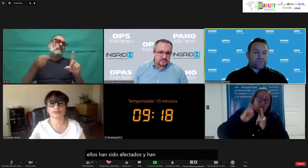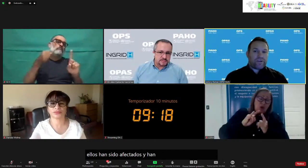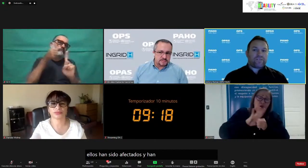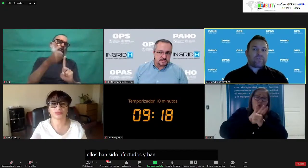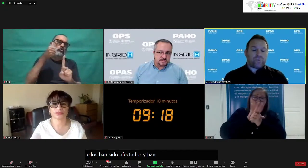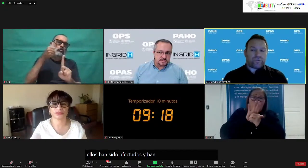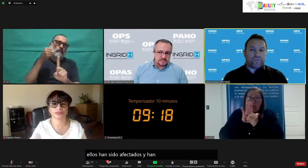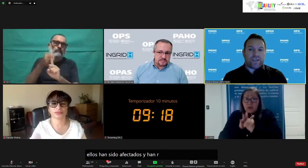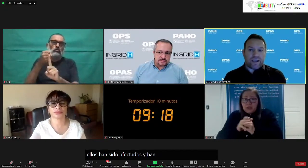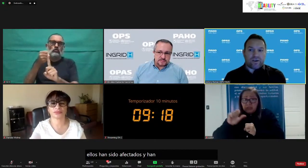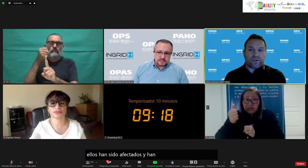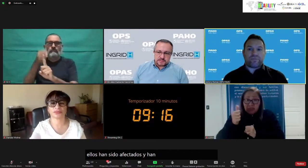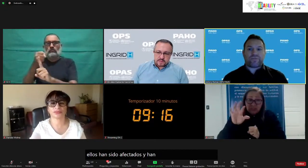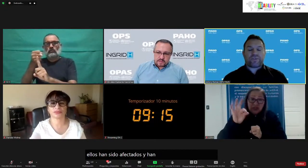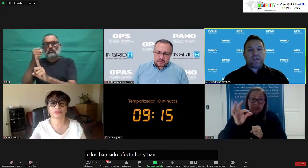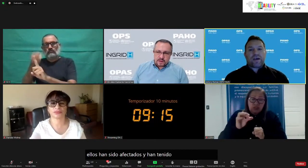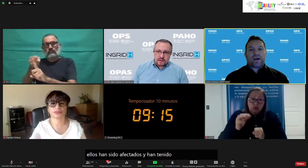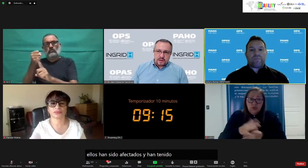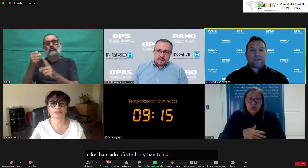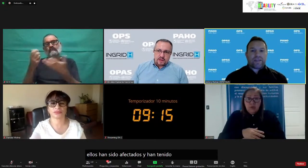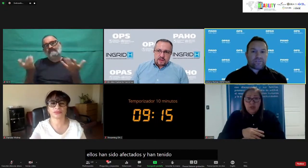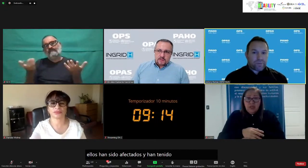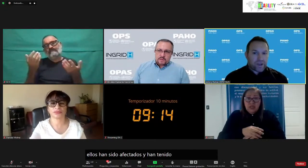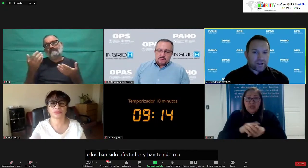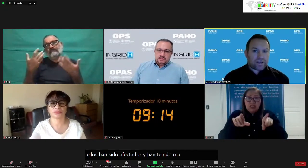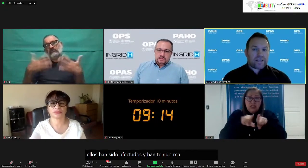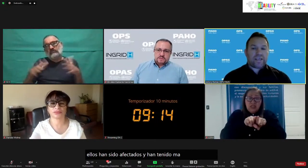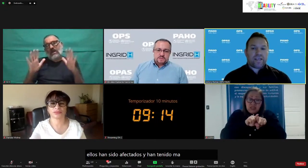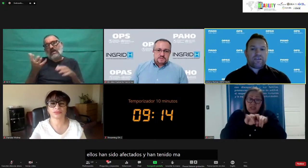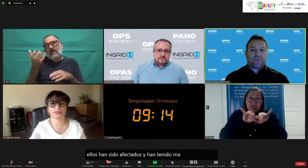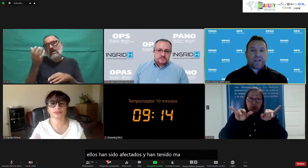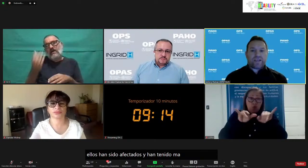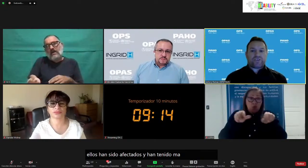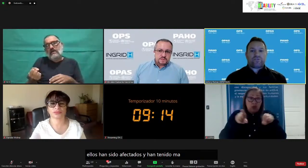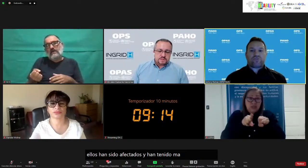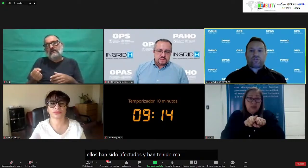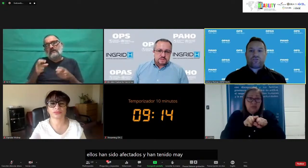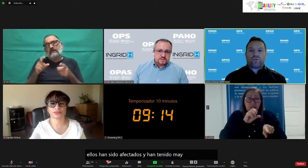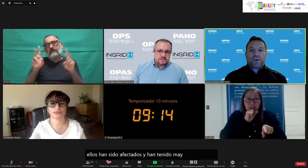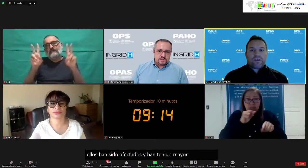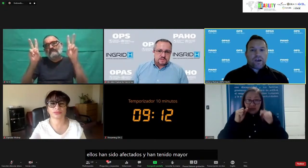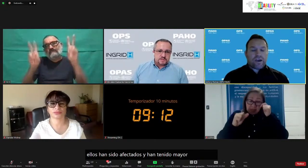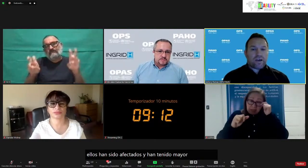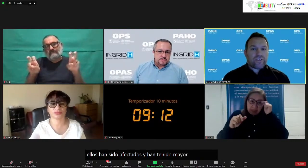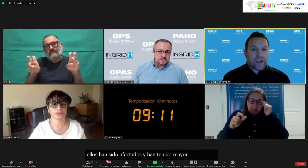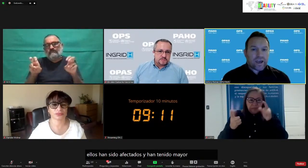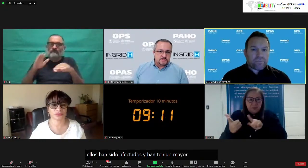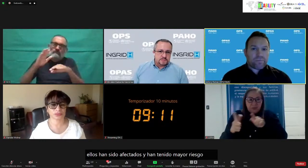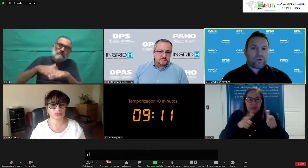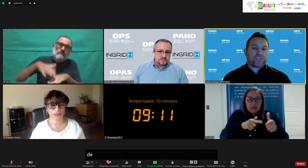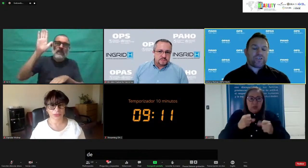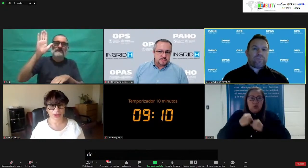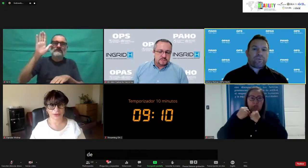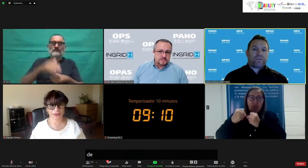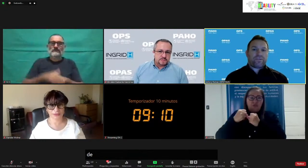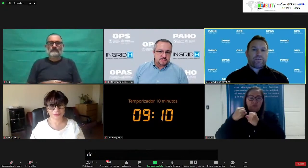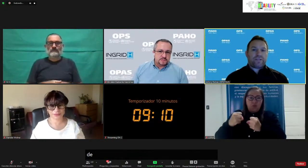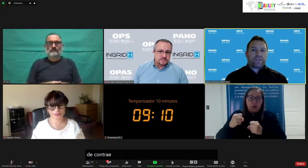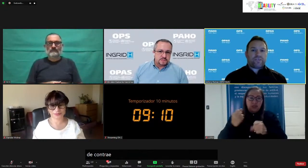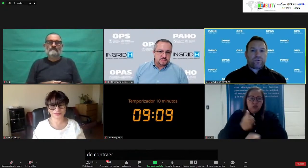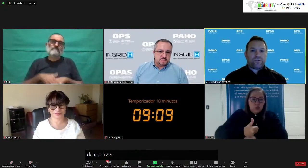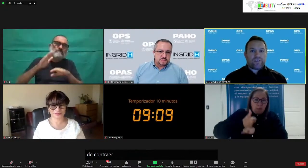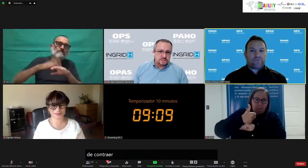of experiencing more severe outcomes um and deaths partly in relation to the high proportion of people with